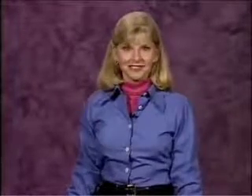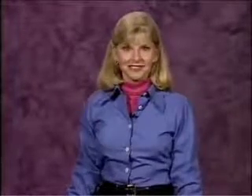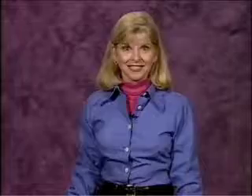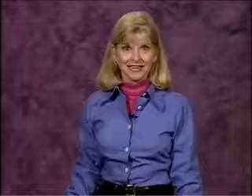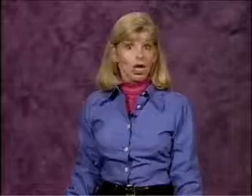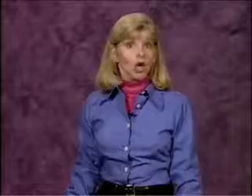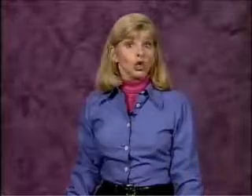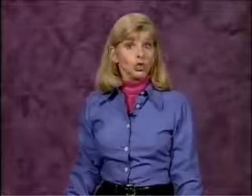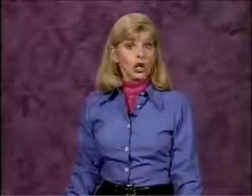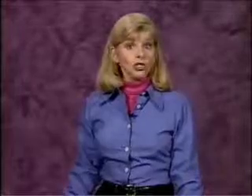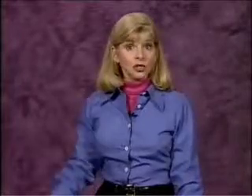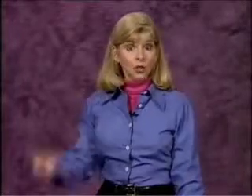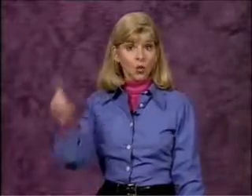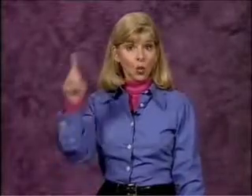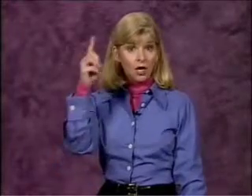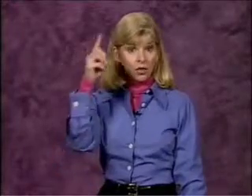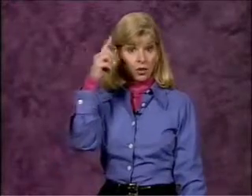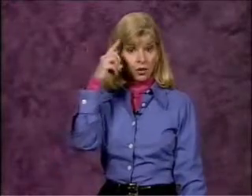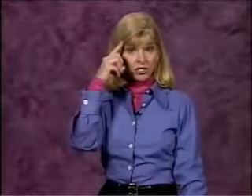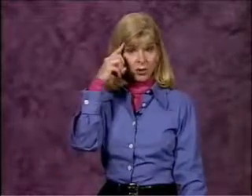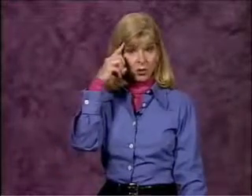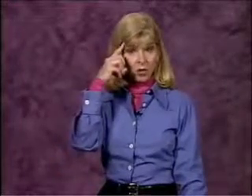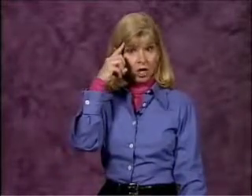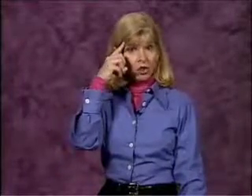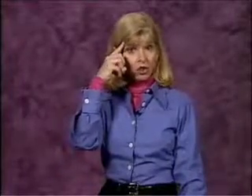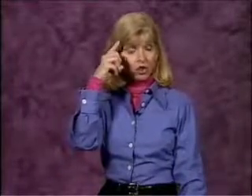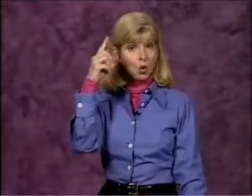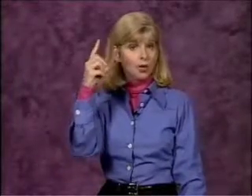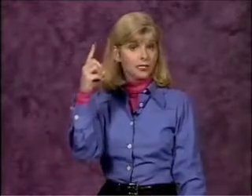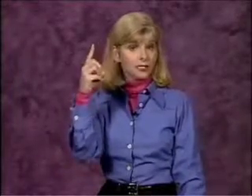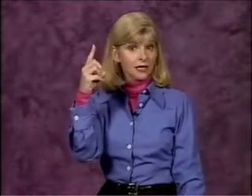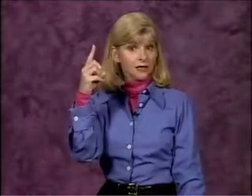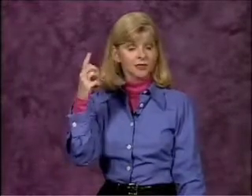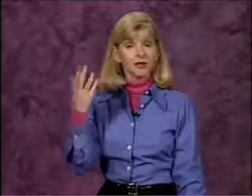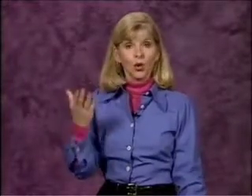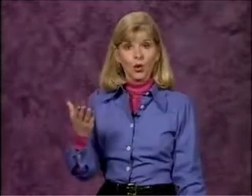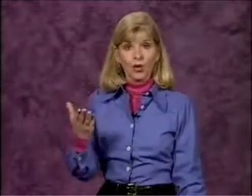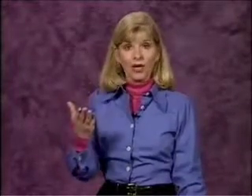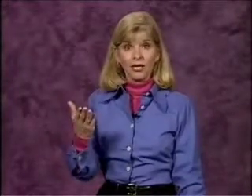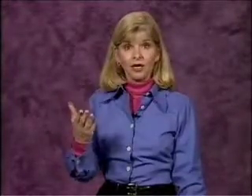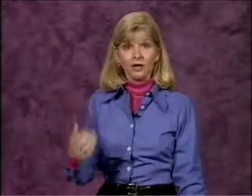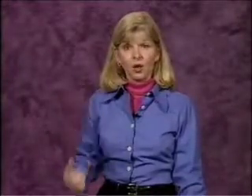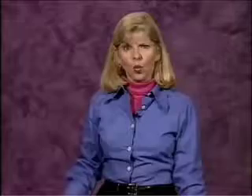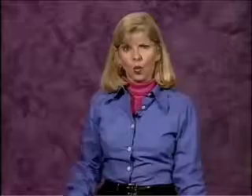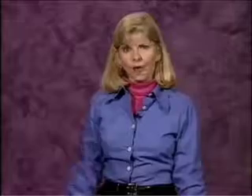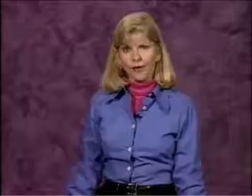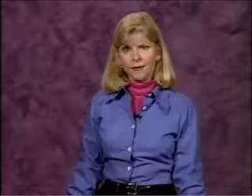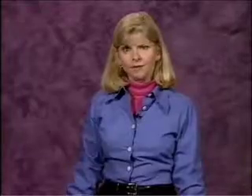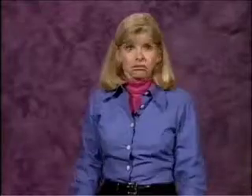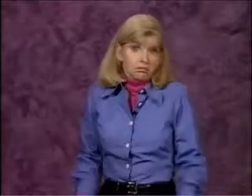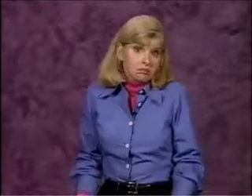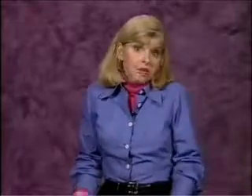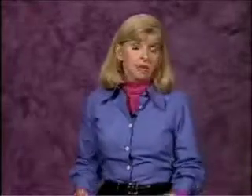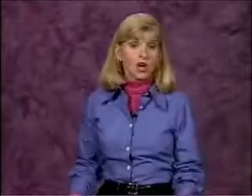cents. You touch the number one to your temple to show 1 cent or a penny. Why? Maybe